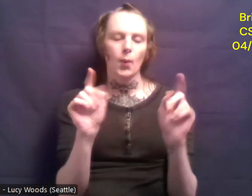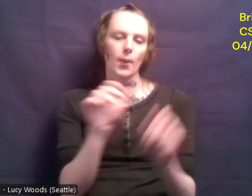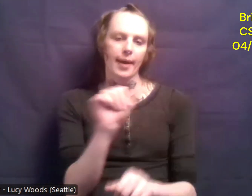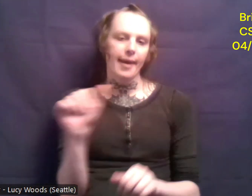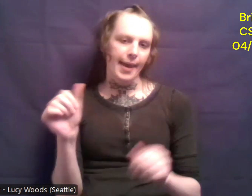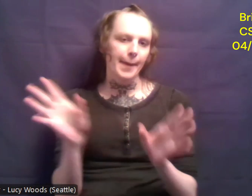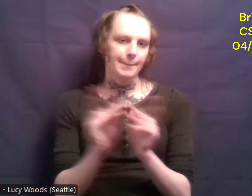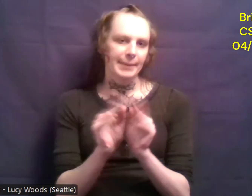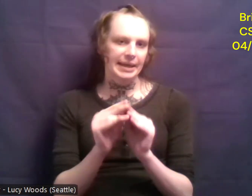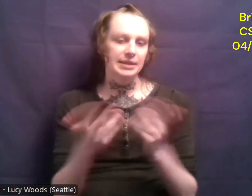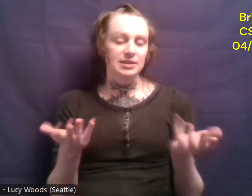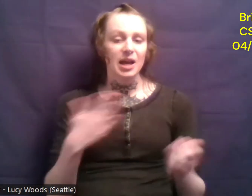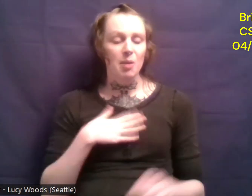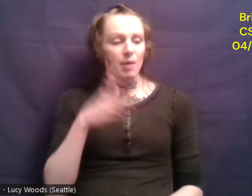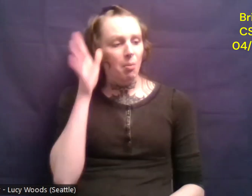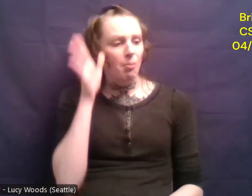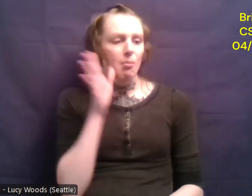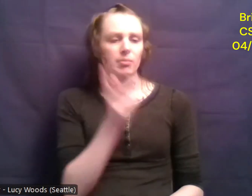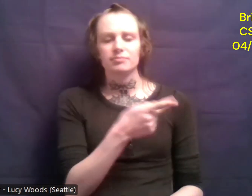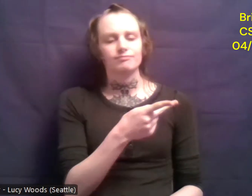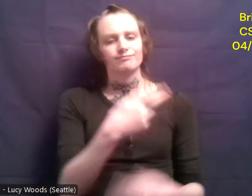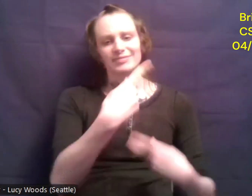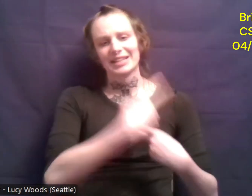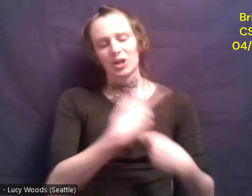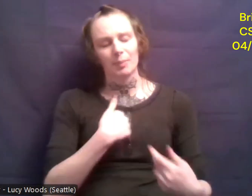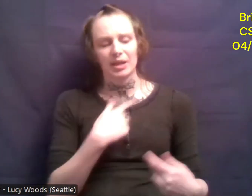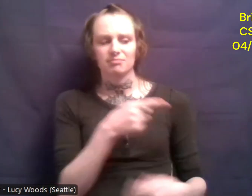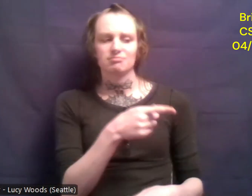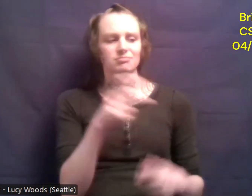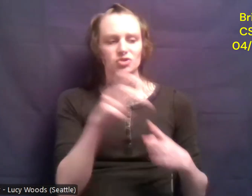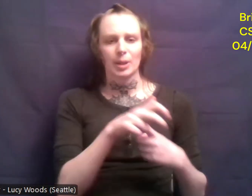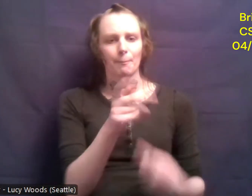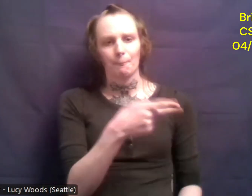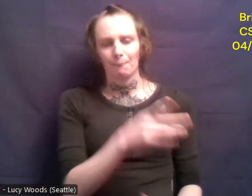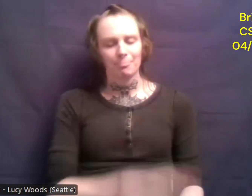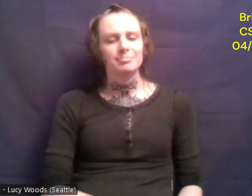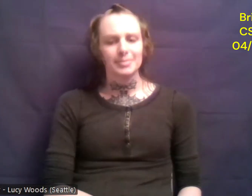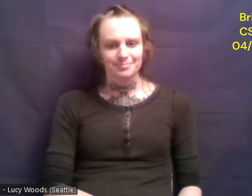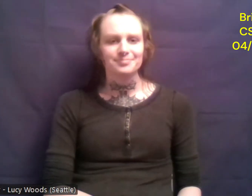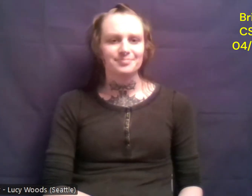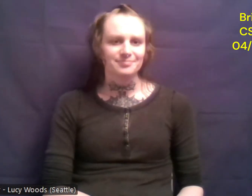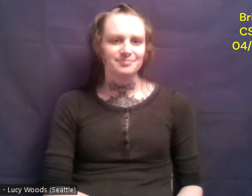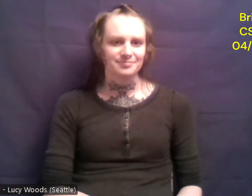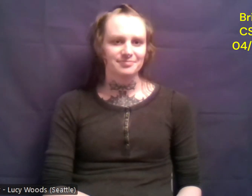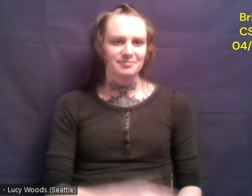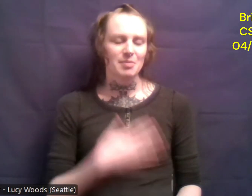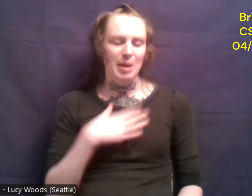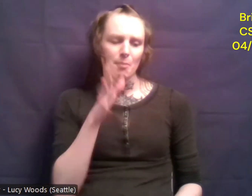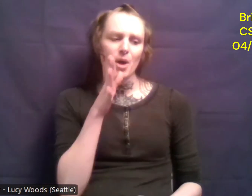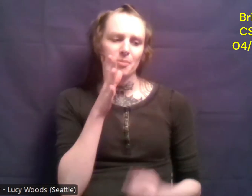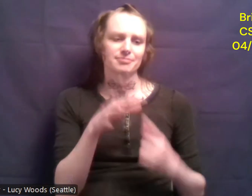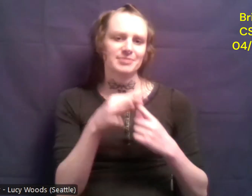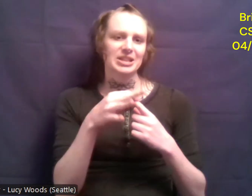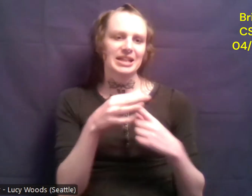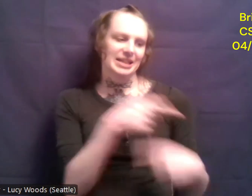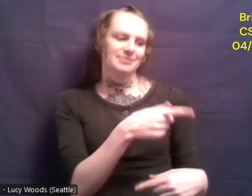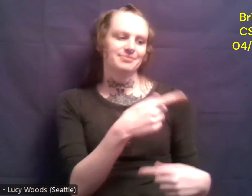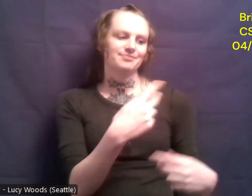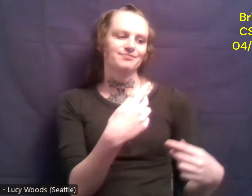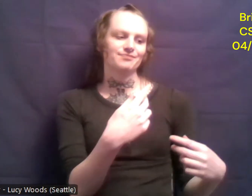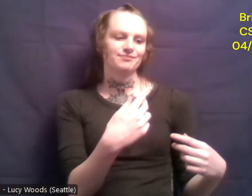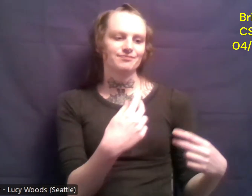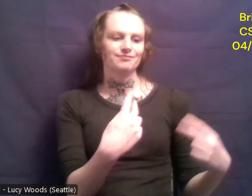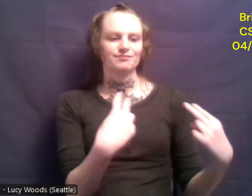just watch out for me and like they're the best. But yeah, she watches. She especially watches how many meetings I go to. And I'm